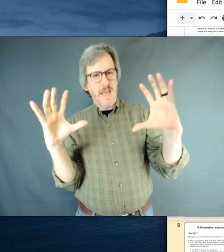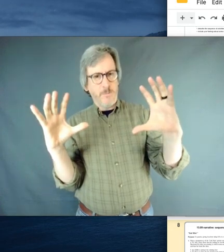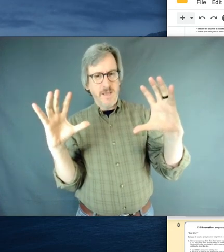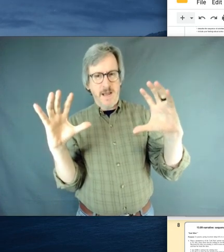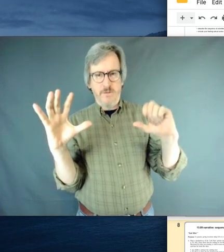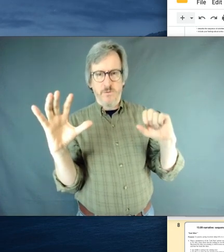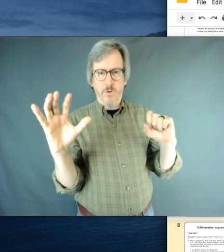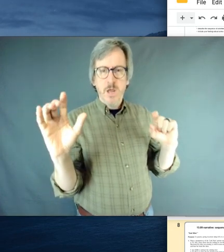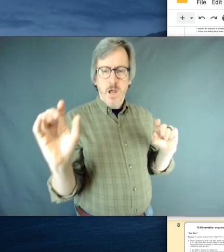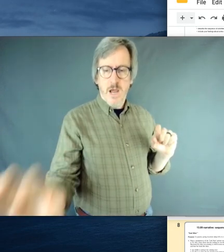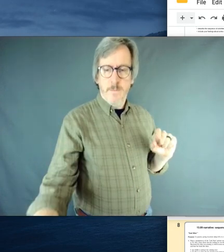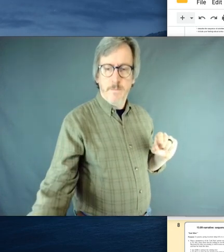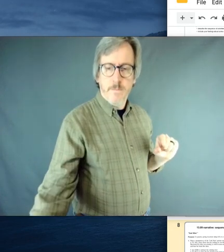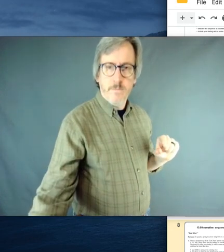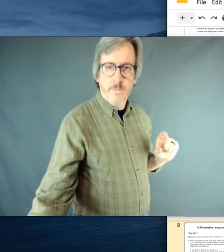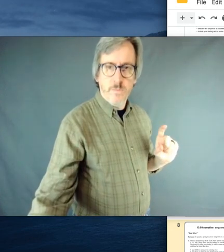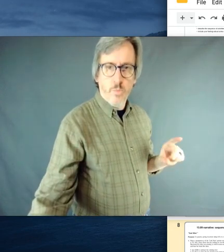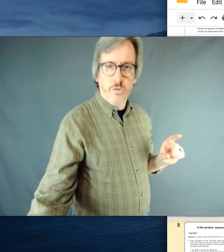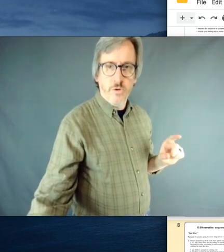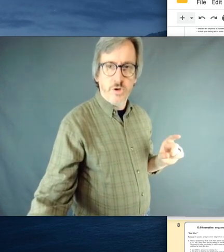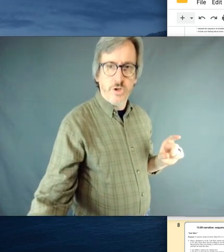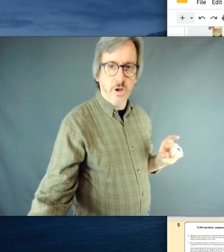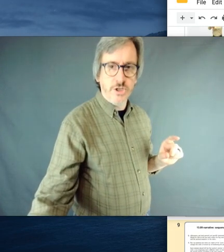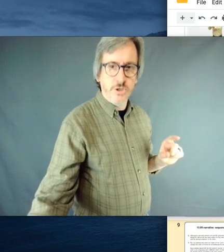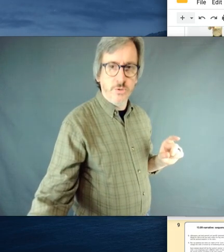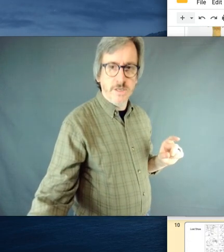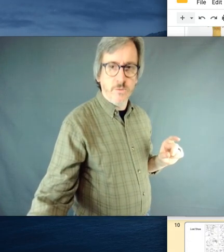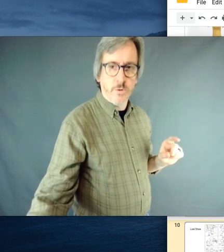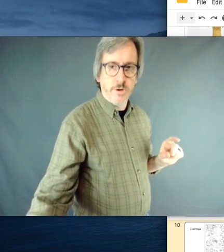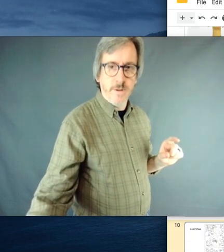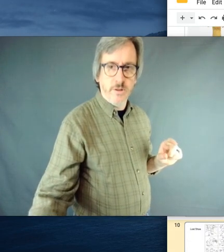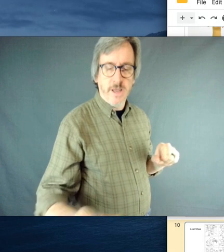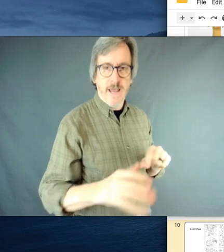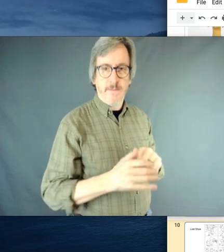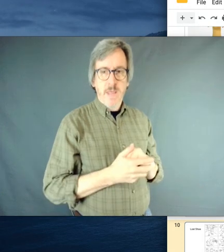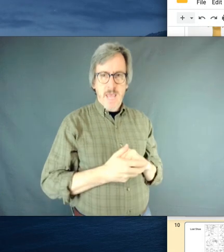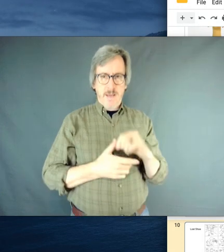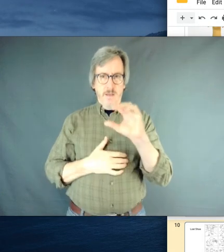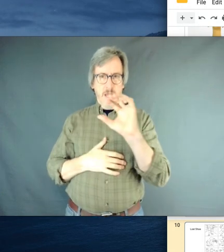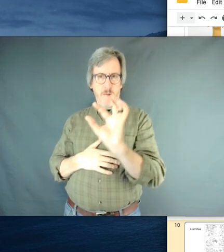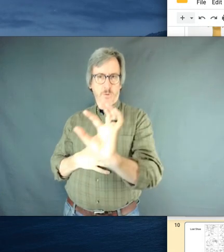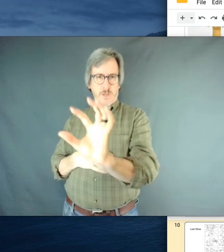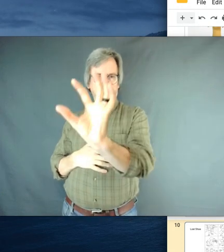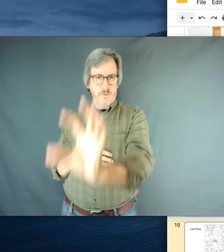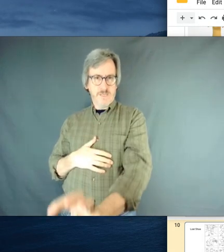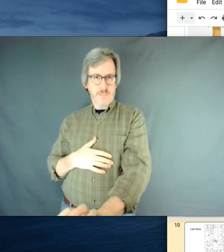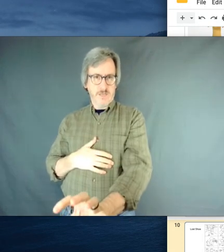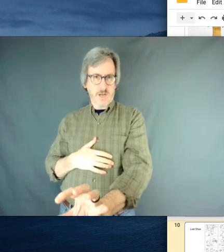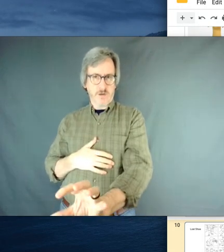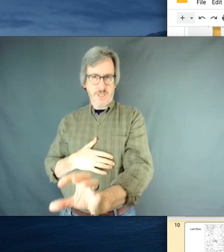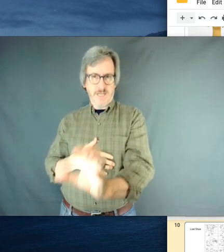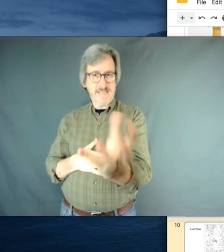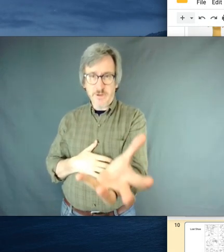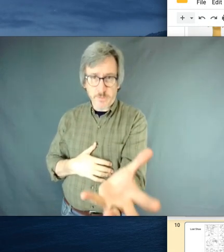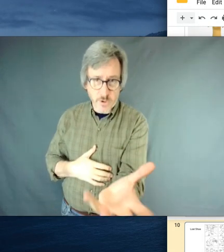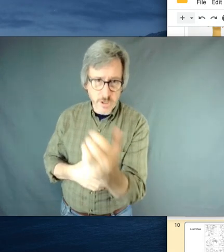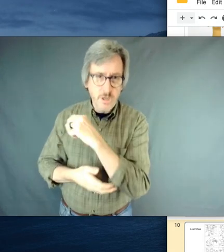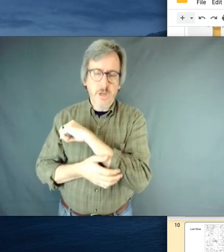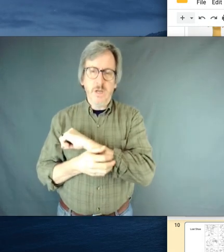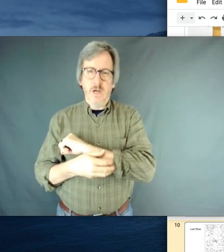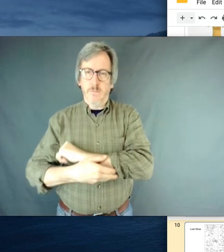of helping guide through. The lost shoe is the one we're going to be looking at. And I will include this entire sheet. It's in your